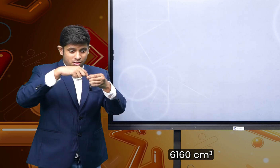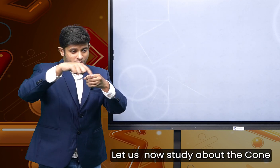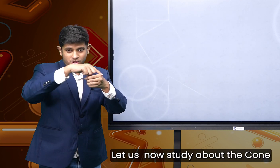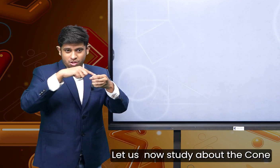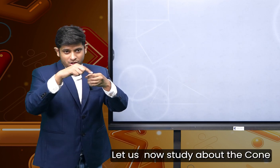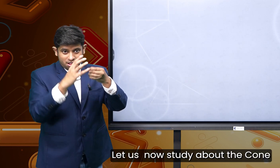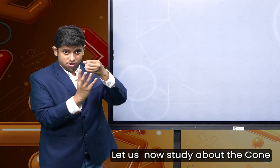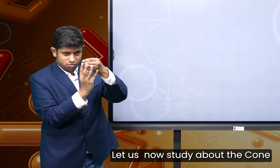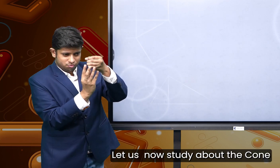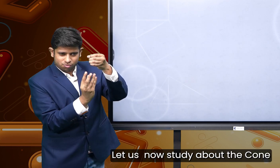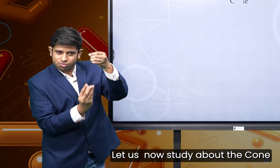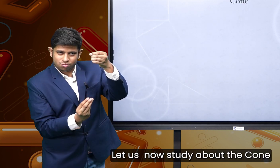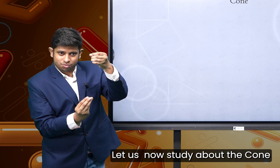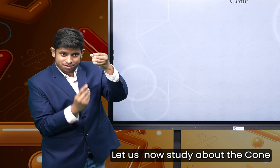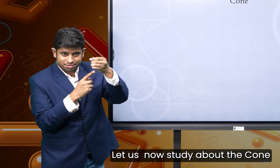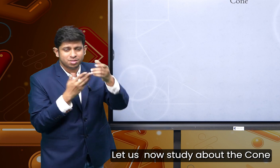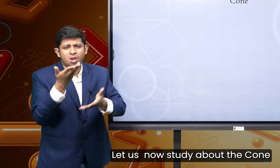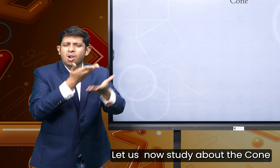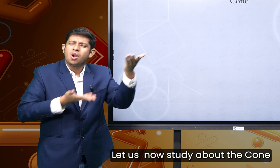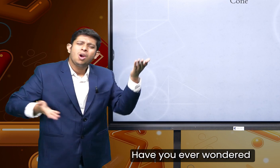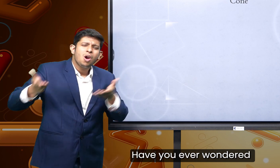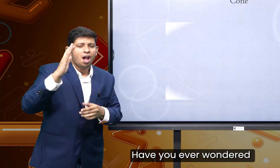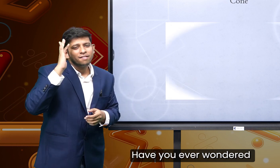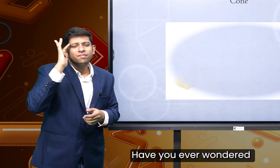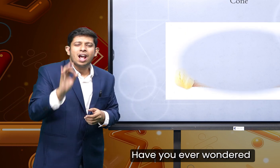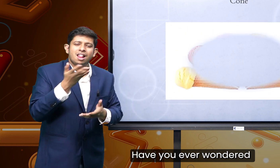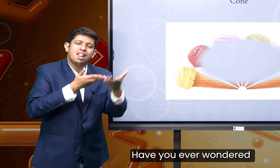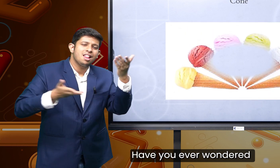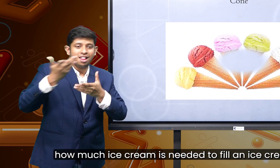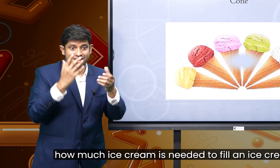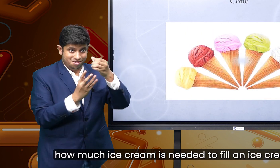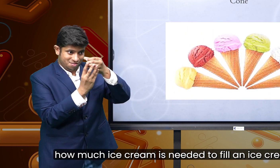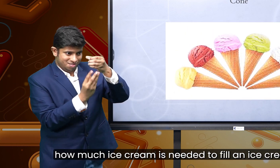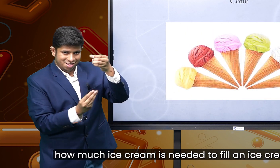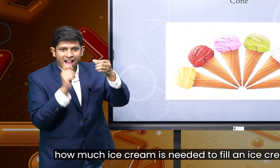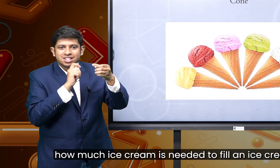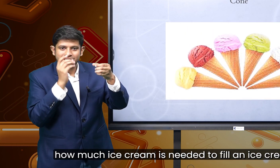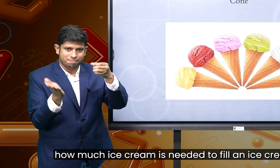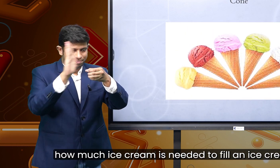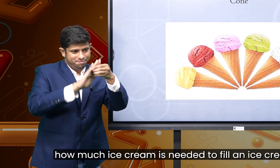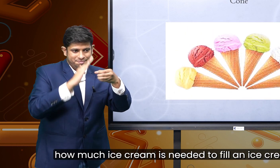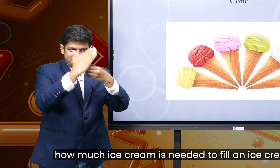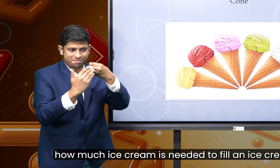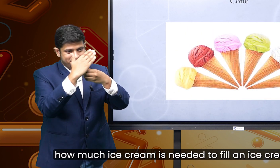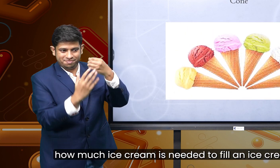Let us now study about the cone. Have you ever wondered how much ice cream is needed to fill an ice cream